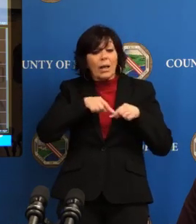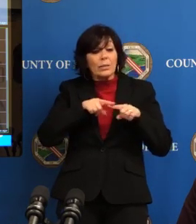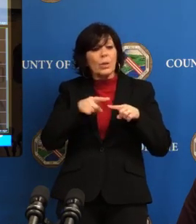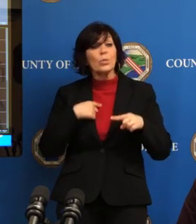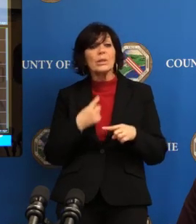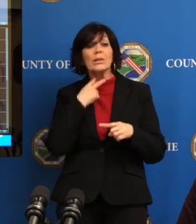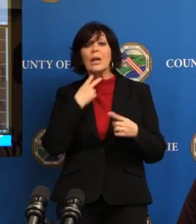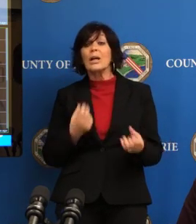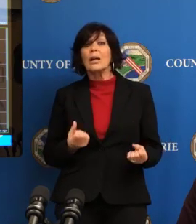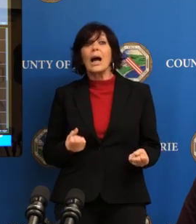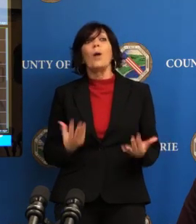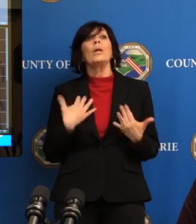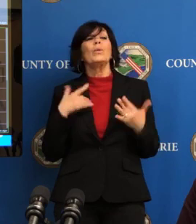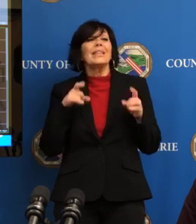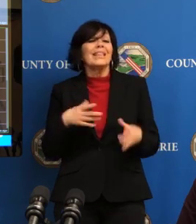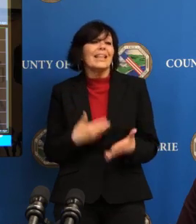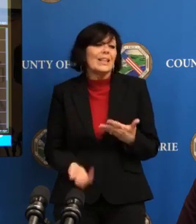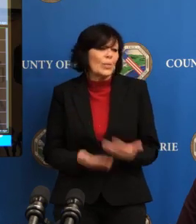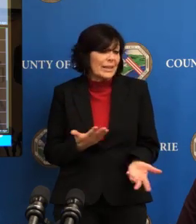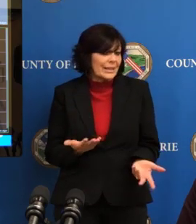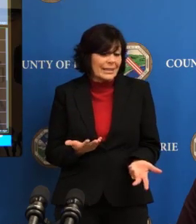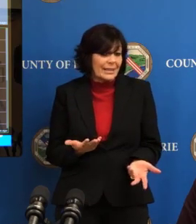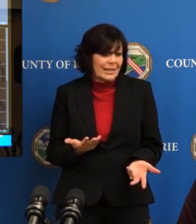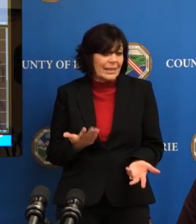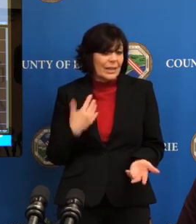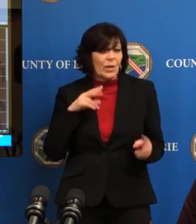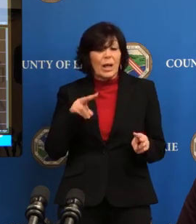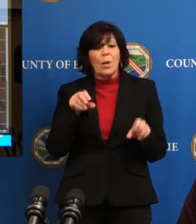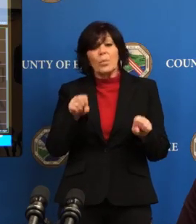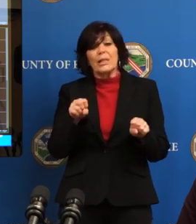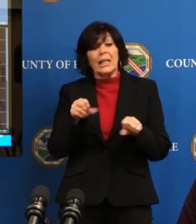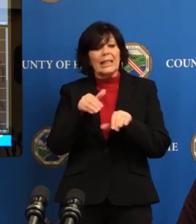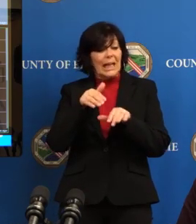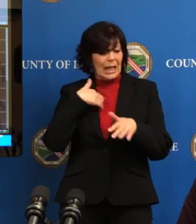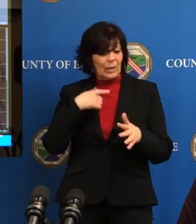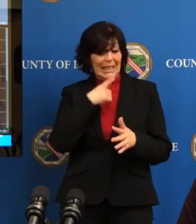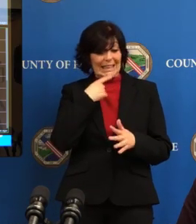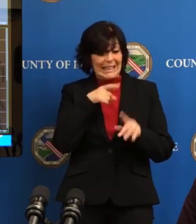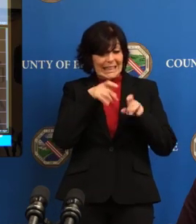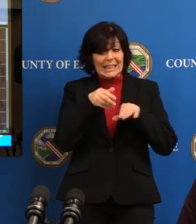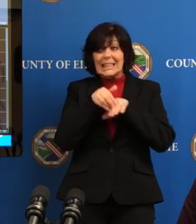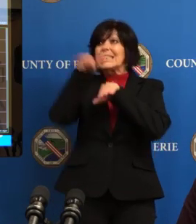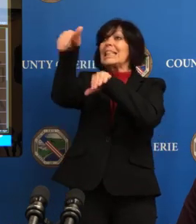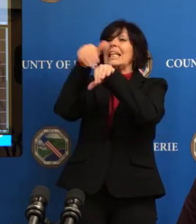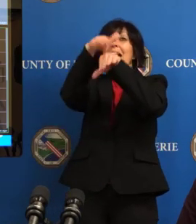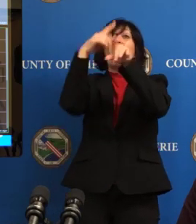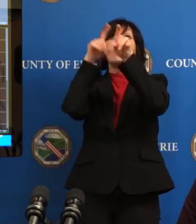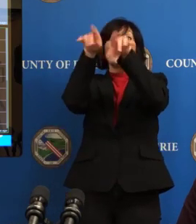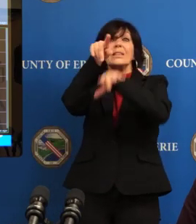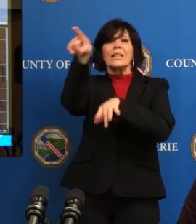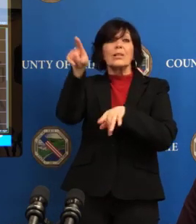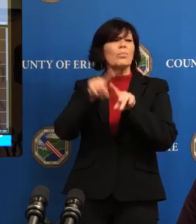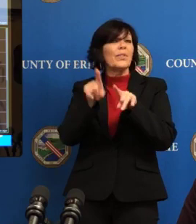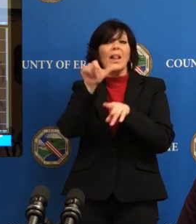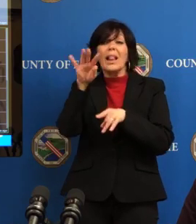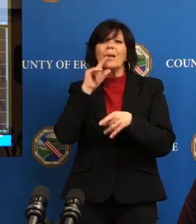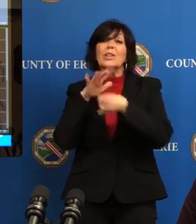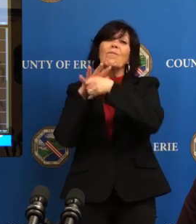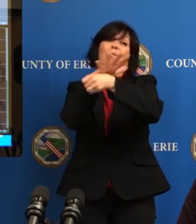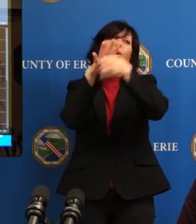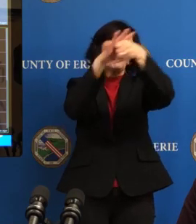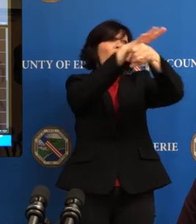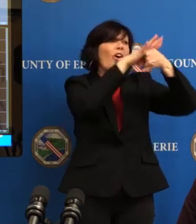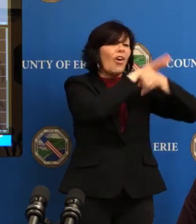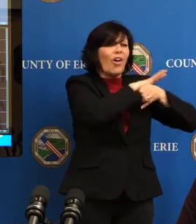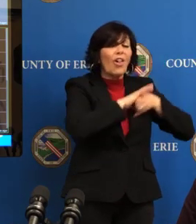what we can test anyway. We've looked at potentially sending samples out, but the labs are all loaded. I talked to the